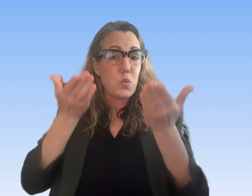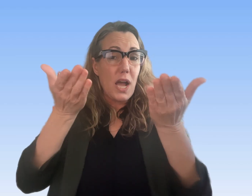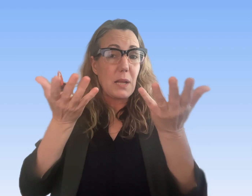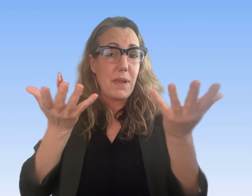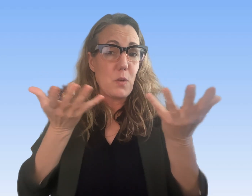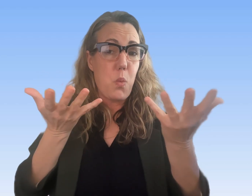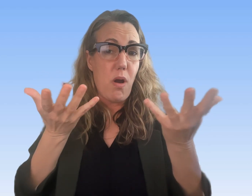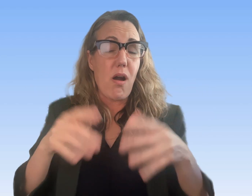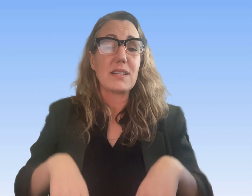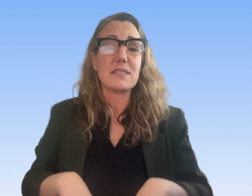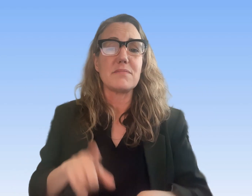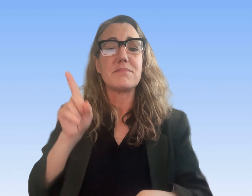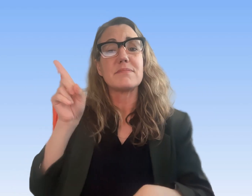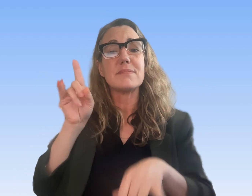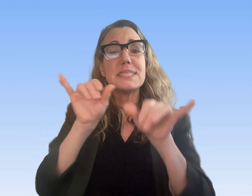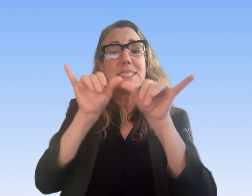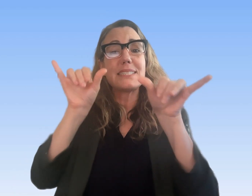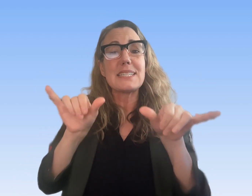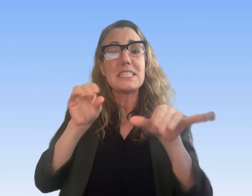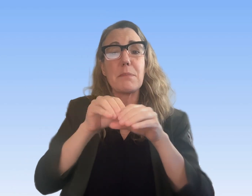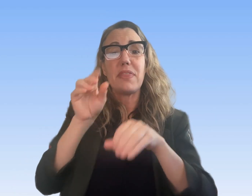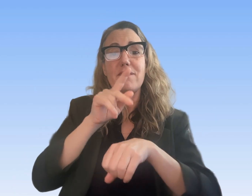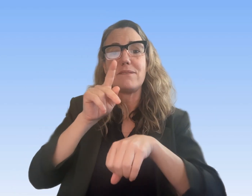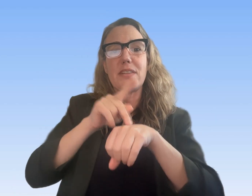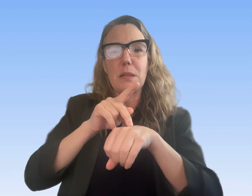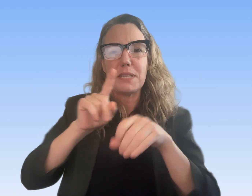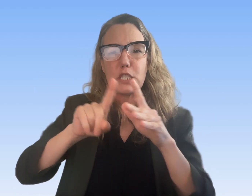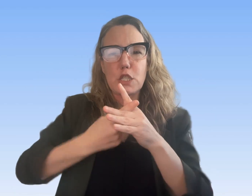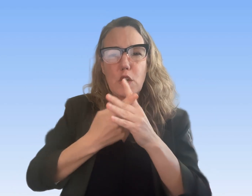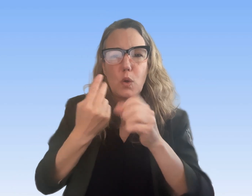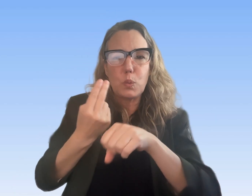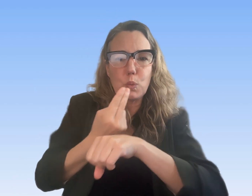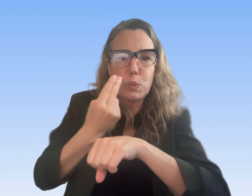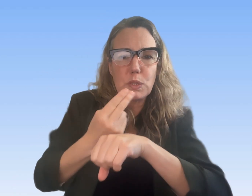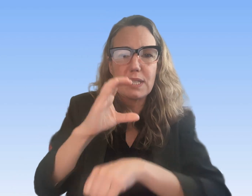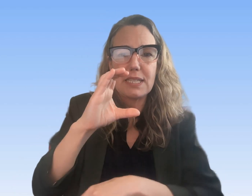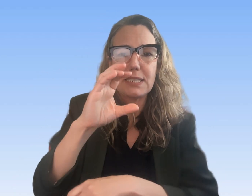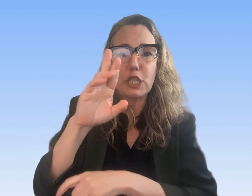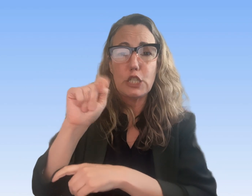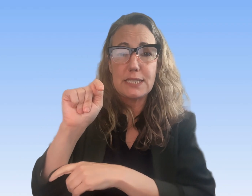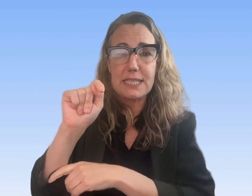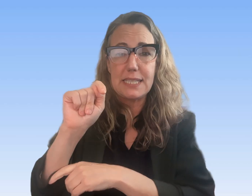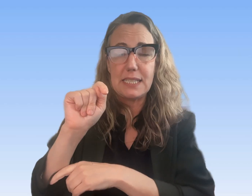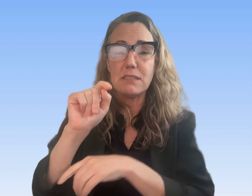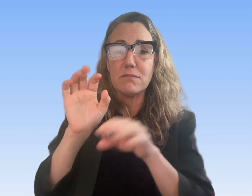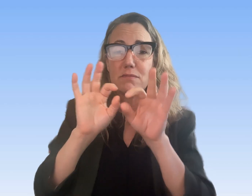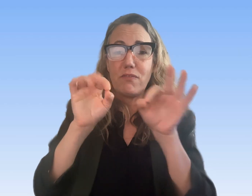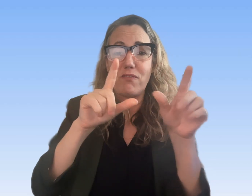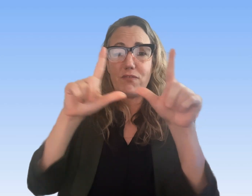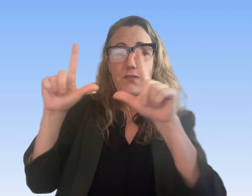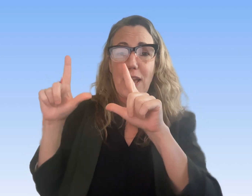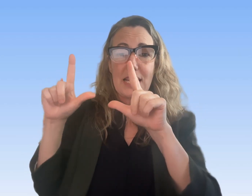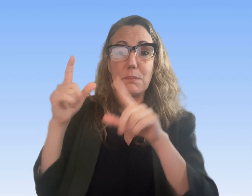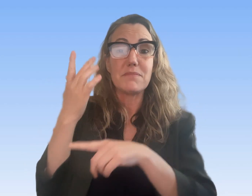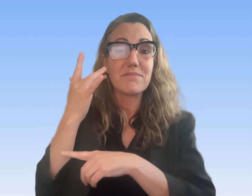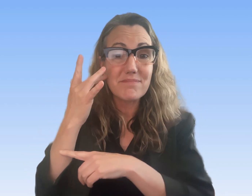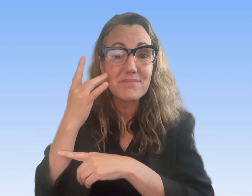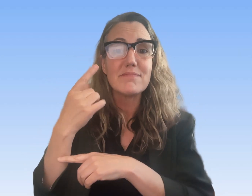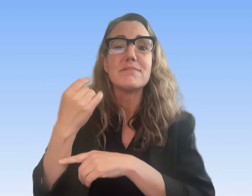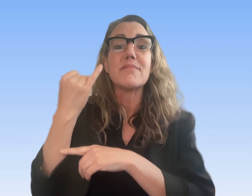Talk about what? System of the Philippines start using CRT frame.